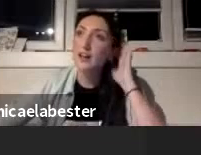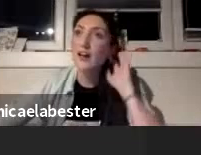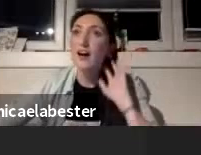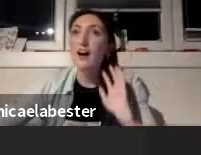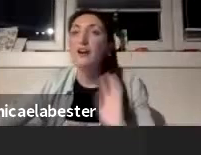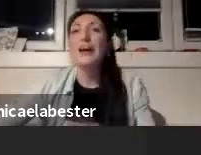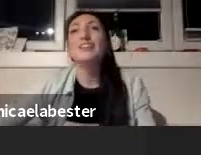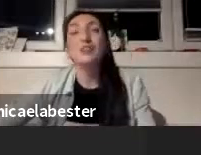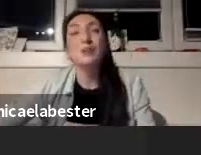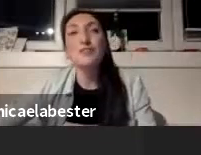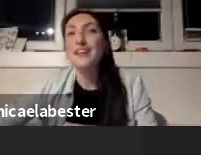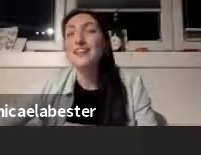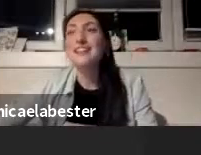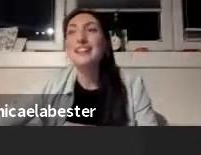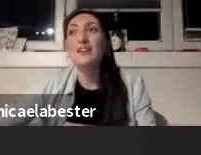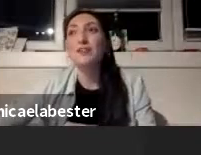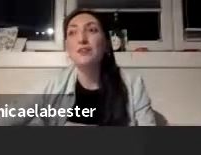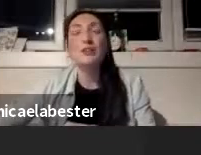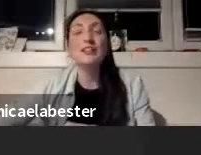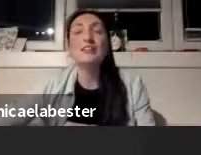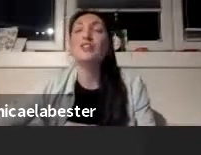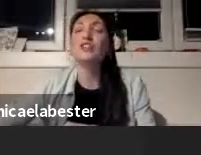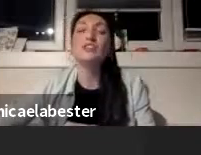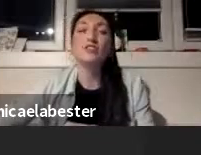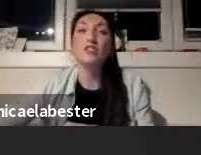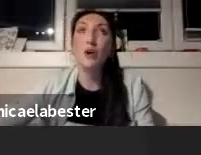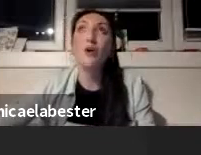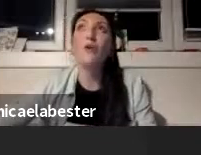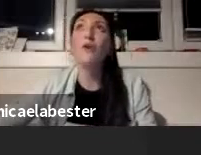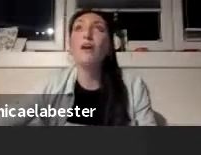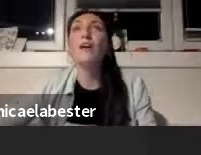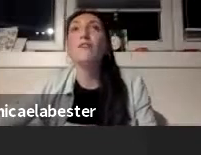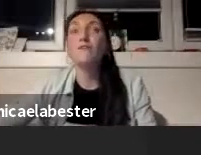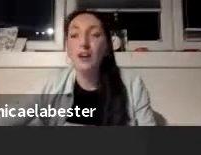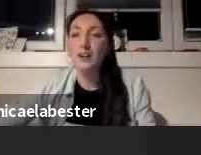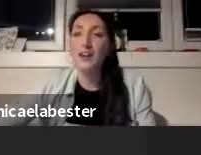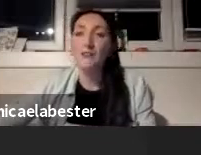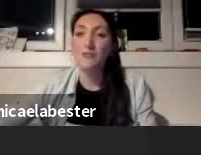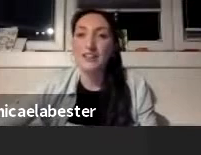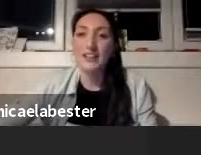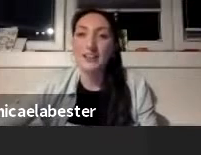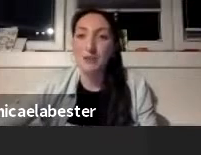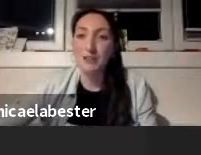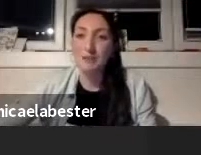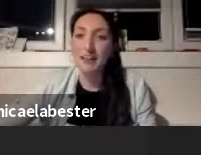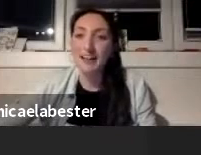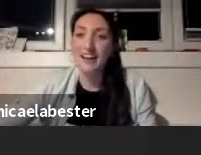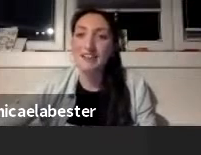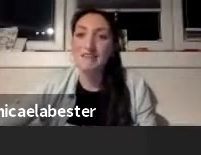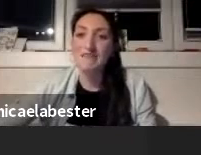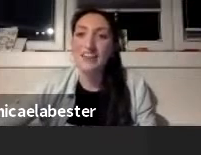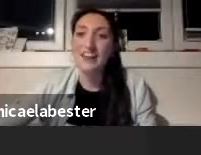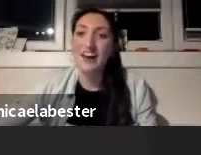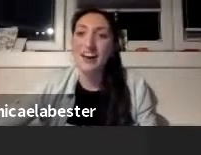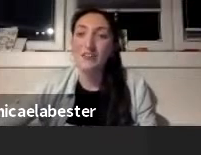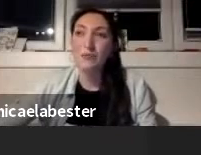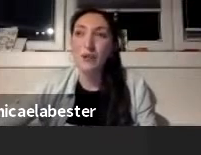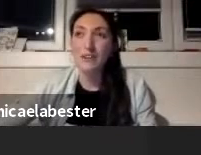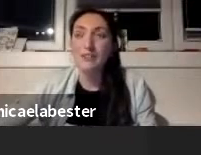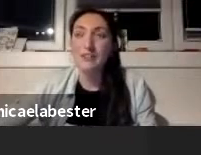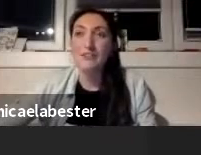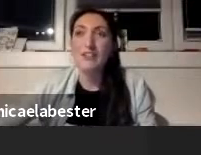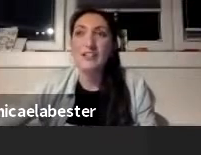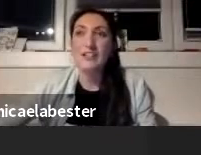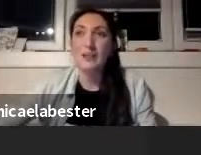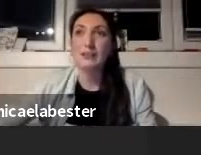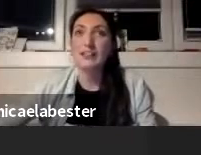think, and on top of that, the deaf community is just so fun and friendly and welcoming. When